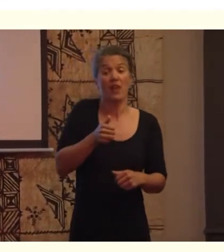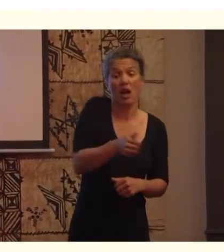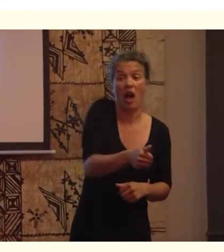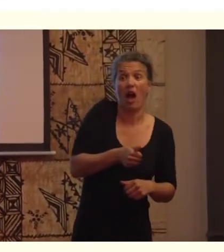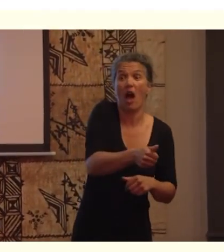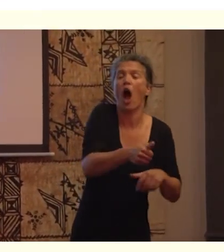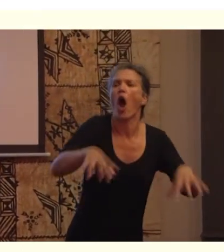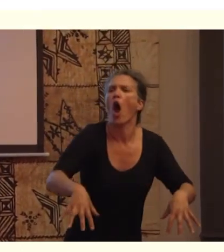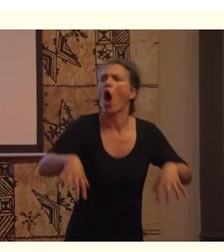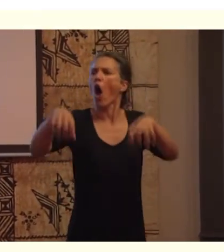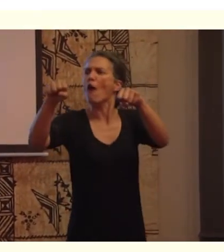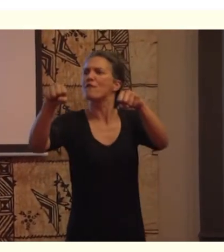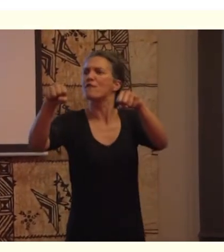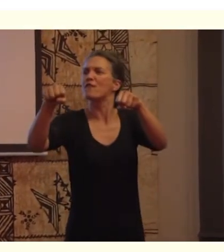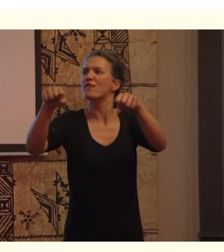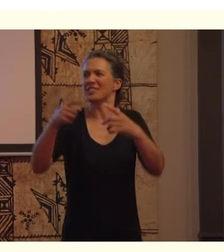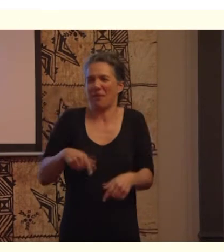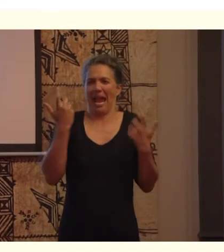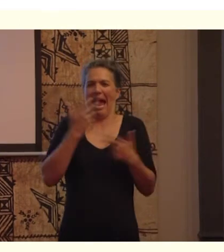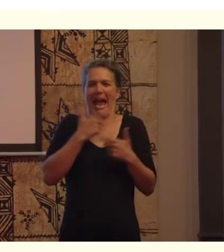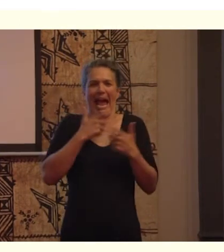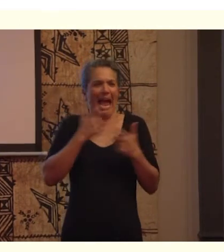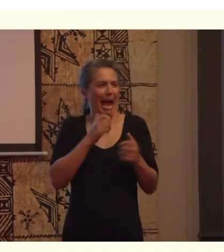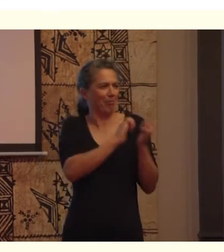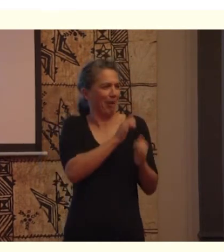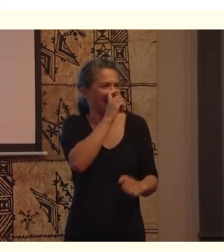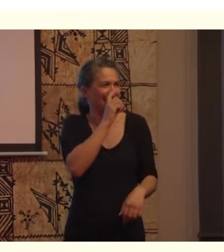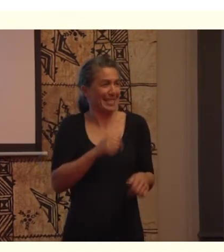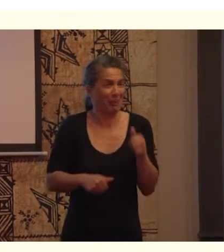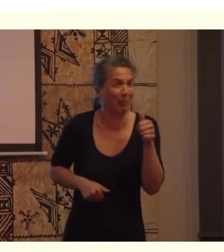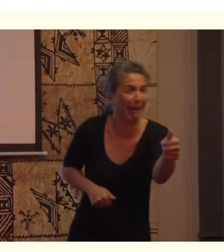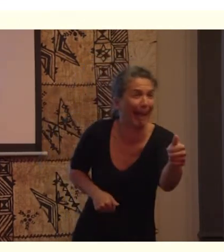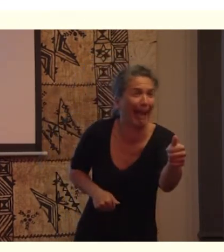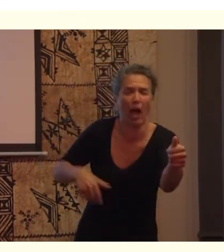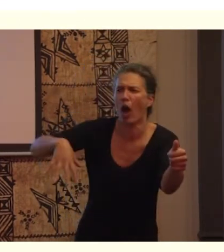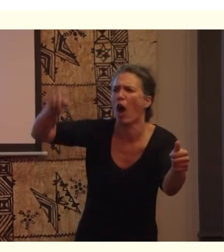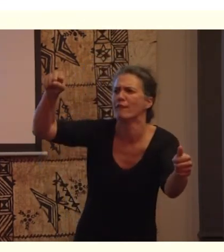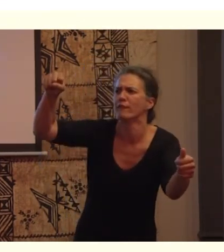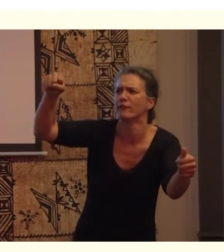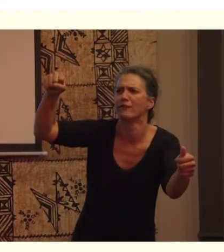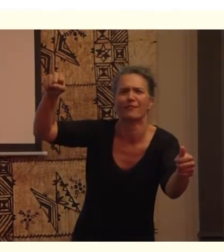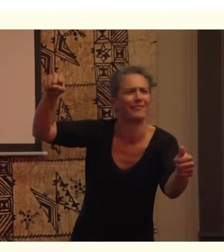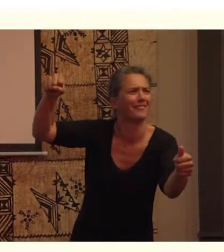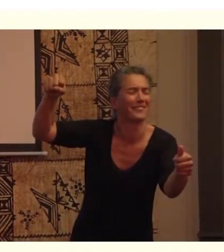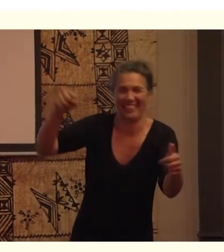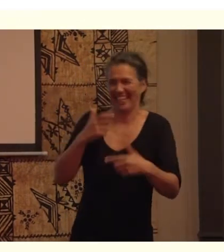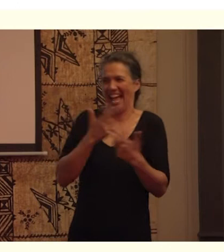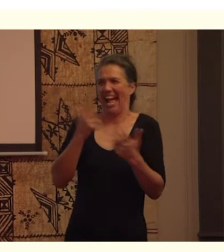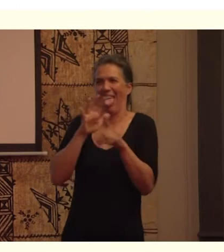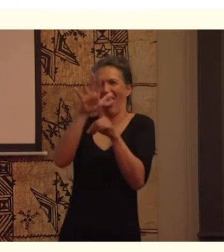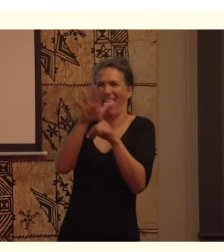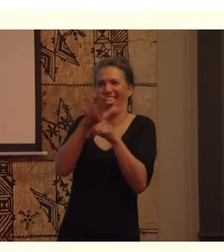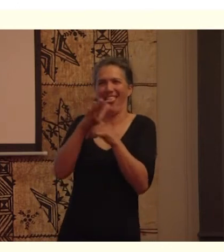off. So sometimes we'd get home and would actually just hold it for ages until they'd be like, what the hell? And again, it was just us